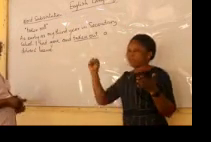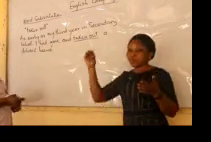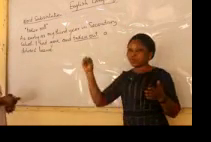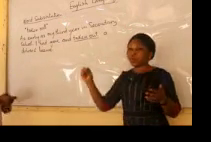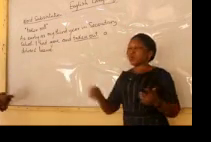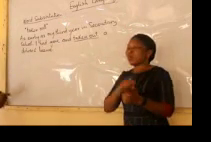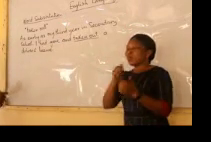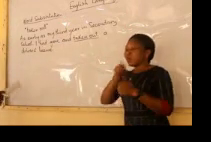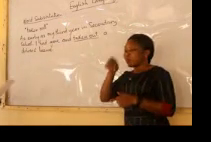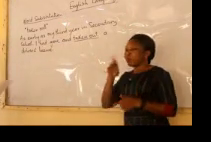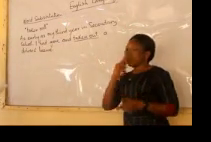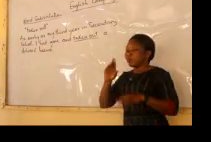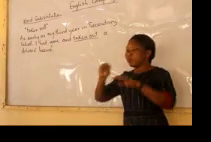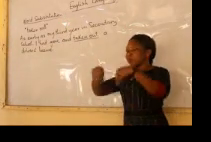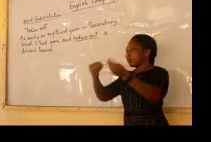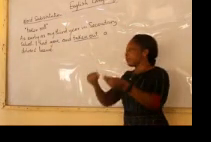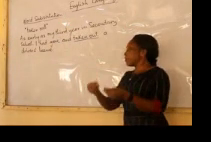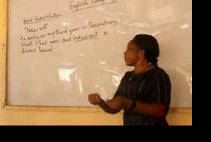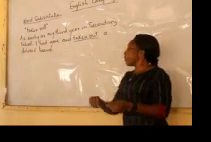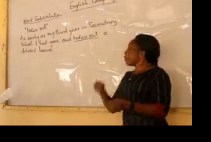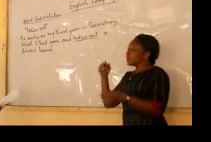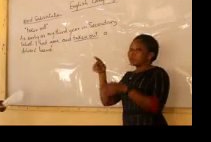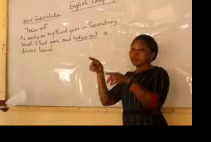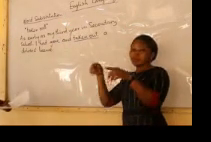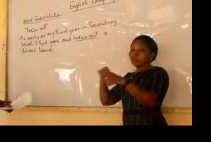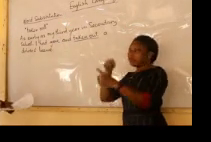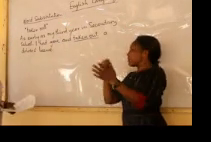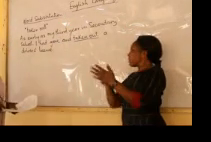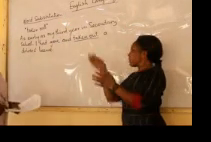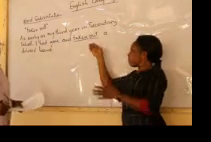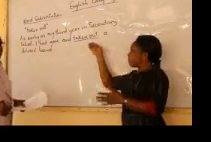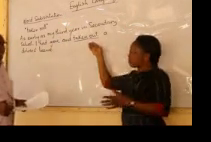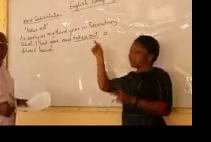when you are given such words, you don't use